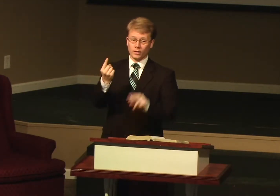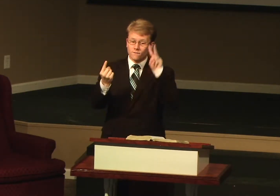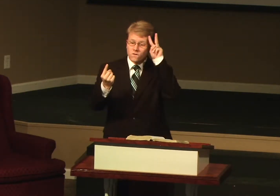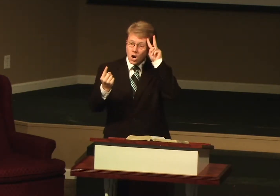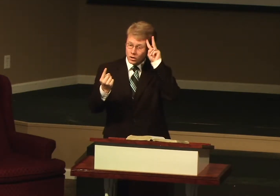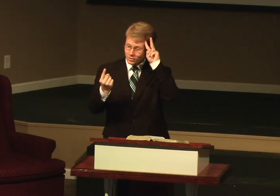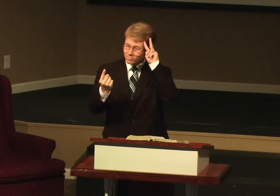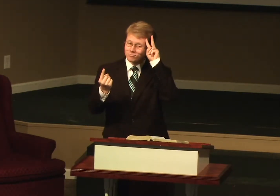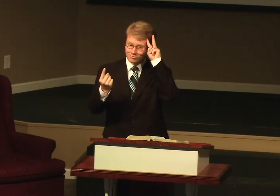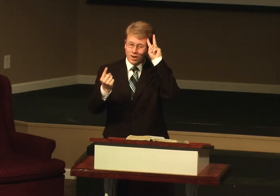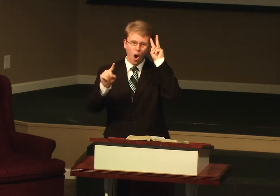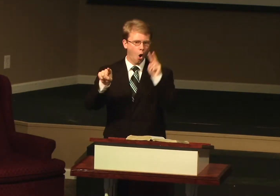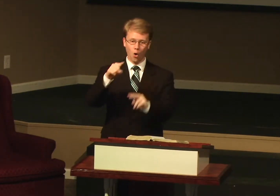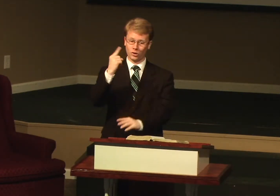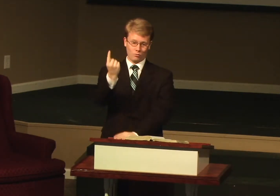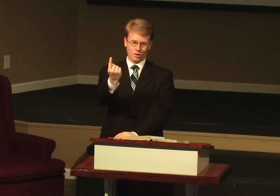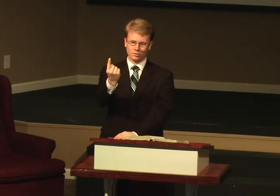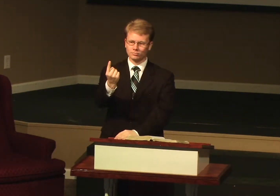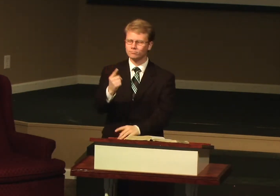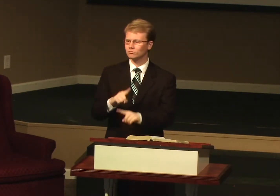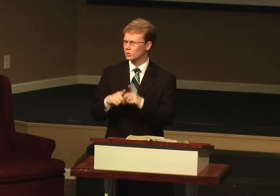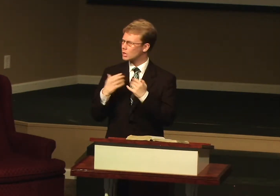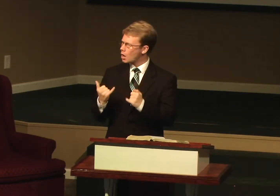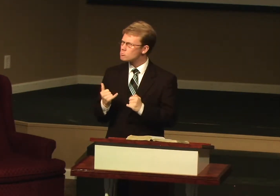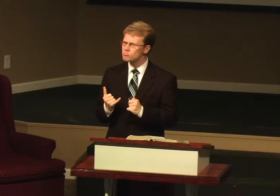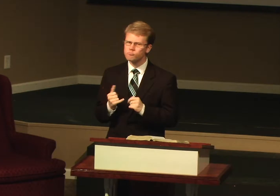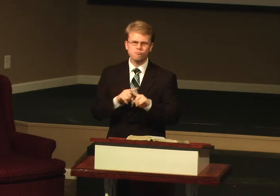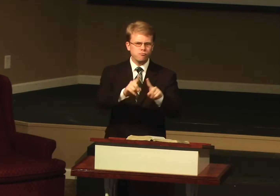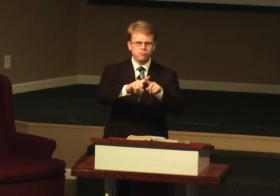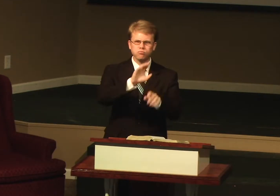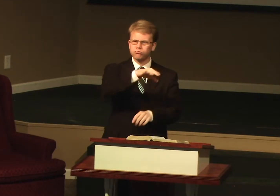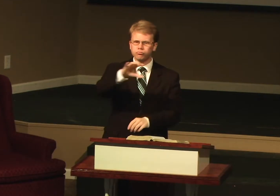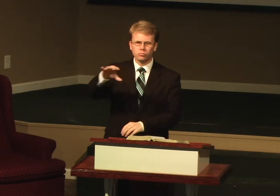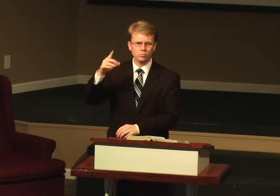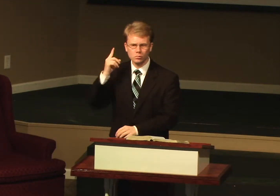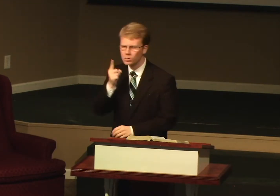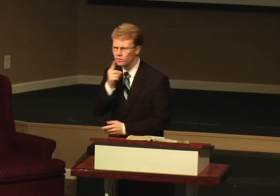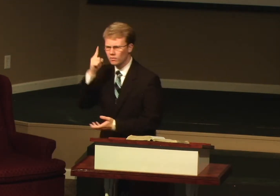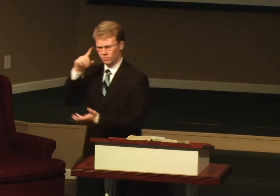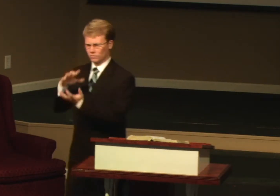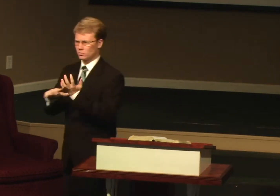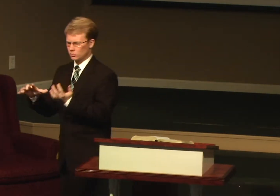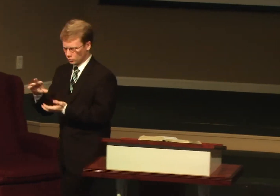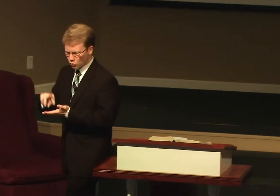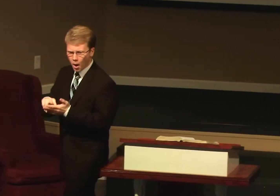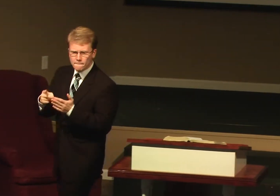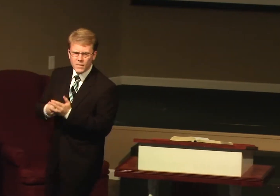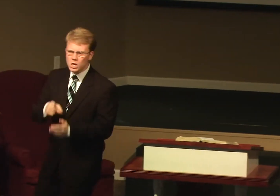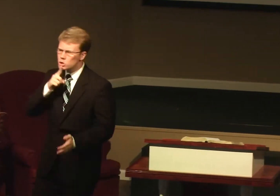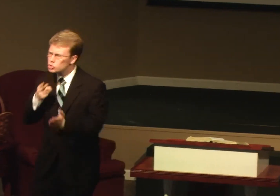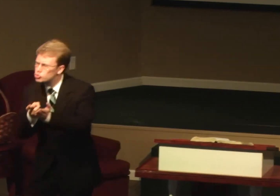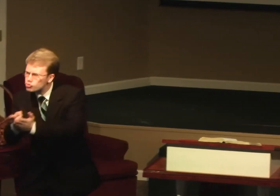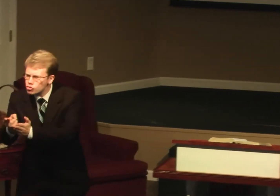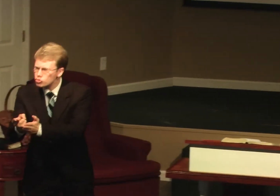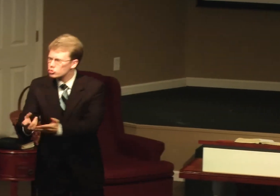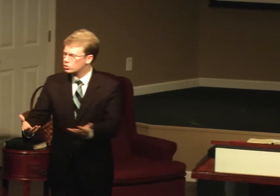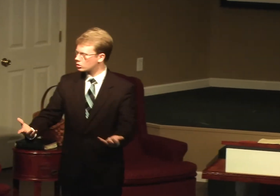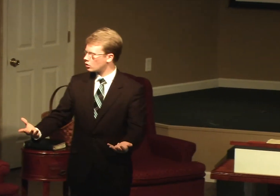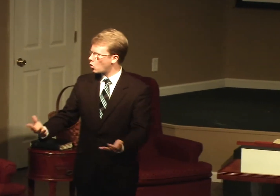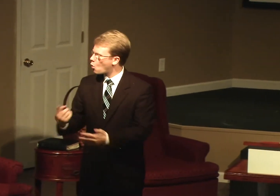Not same as before, but before it was just Vernon Miller and the work that he was doing. And then they are